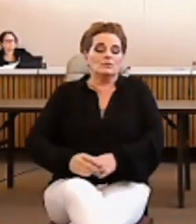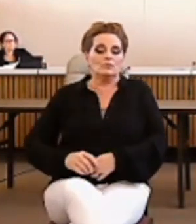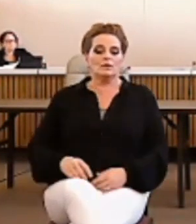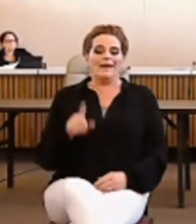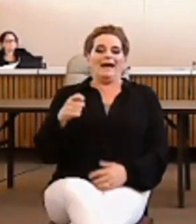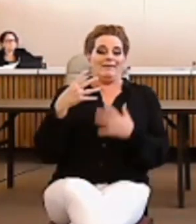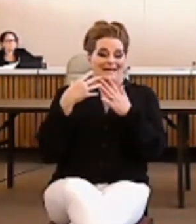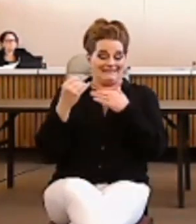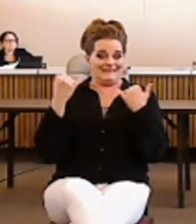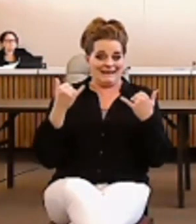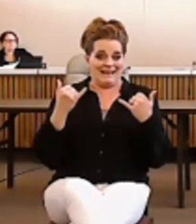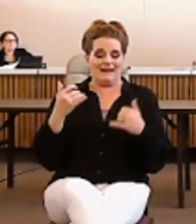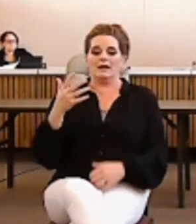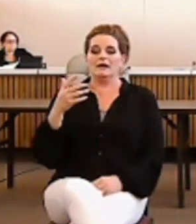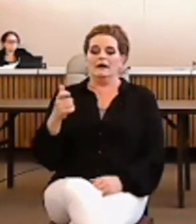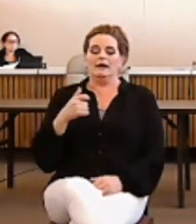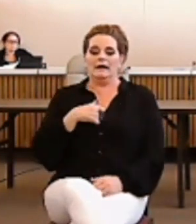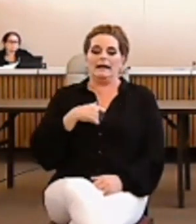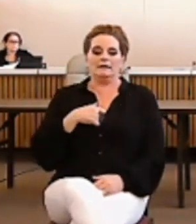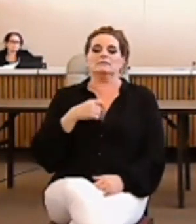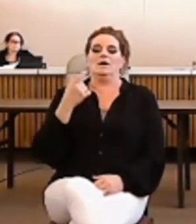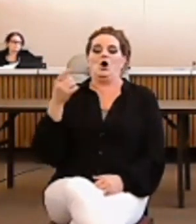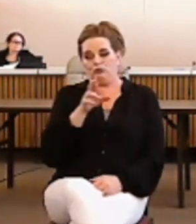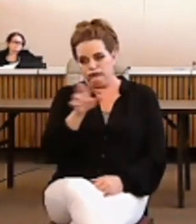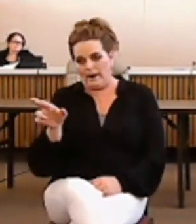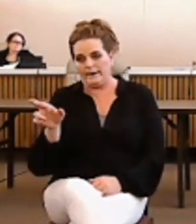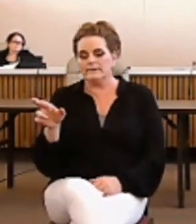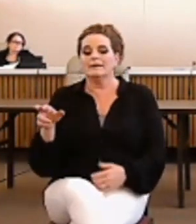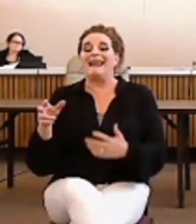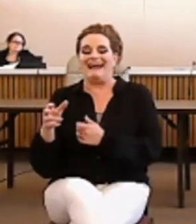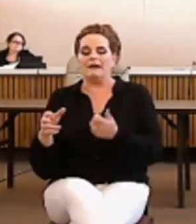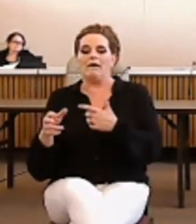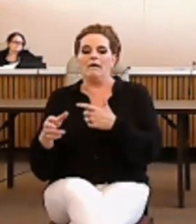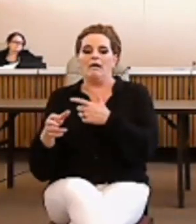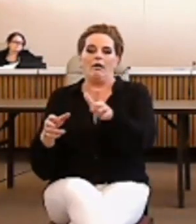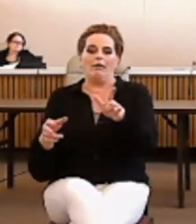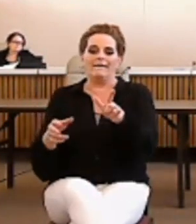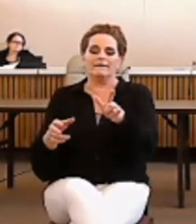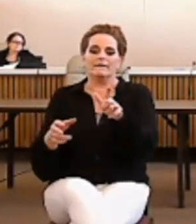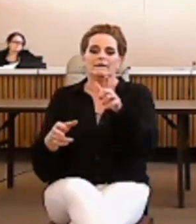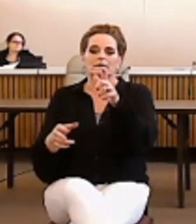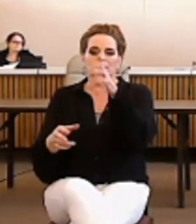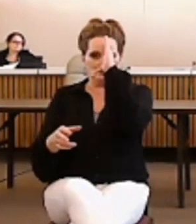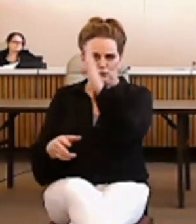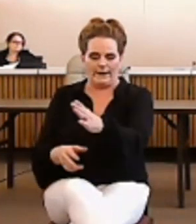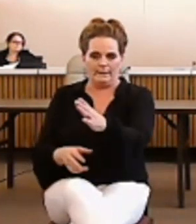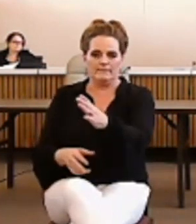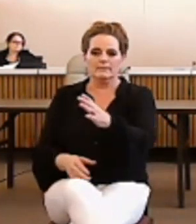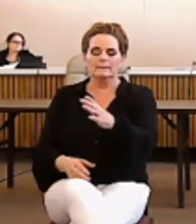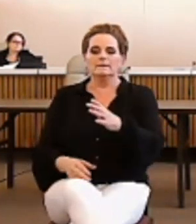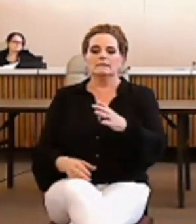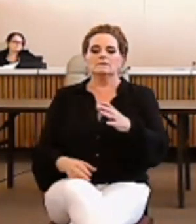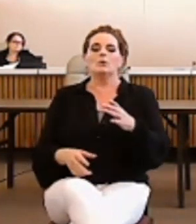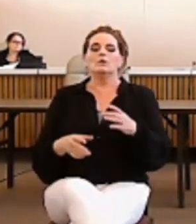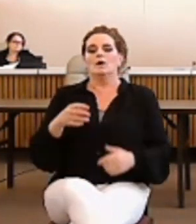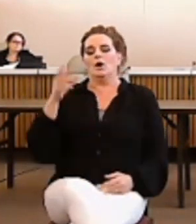that exit today has a dedicated right turn lane and a left/straight turn. Based on the